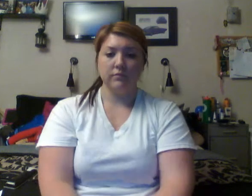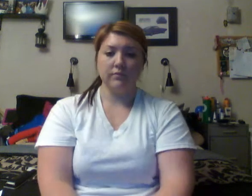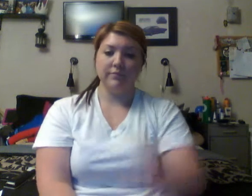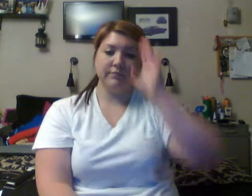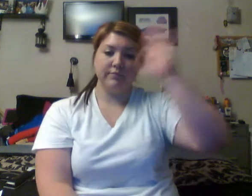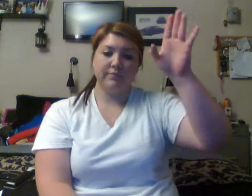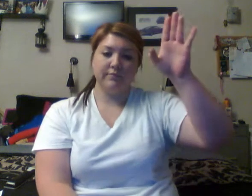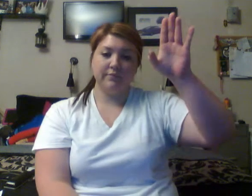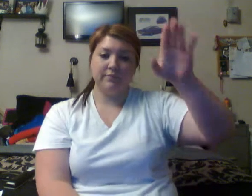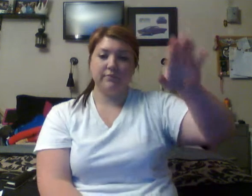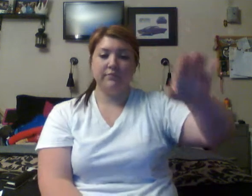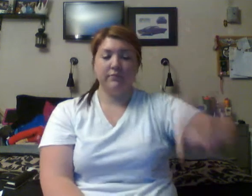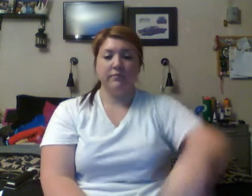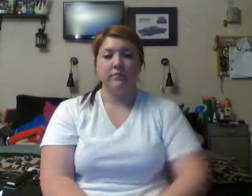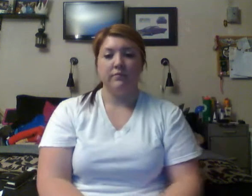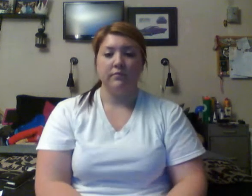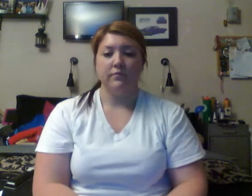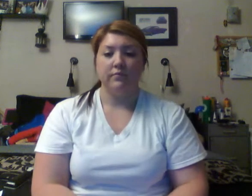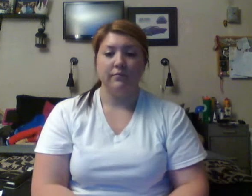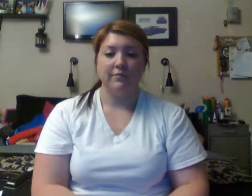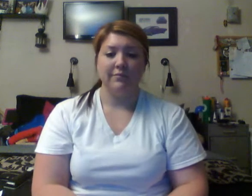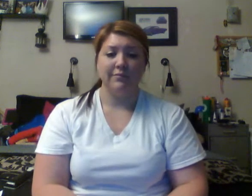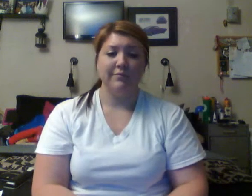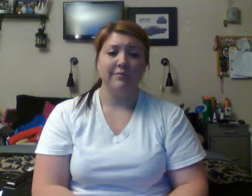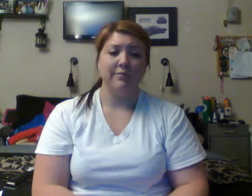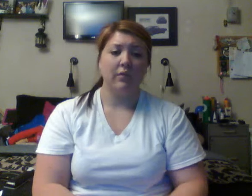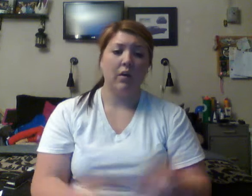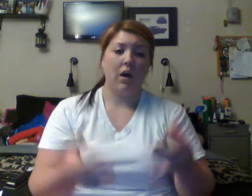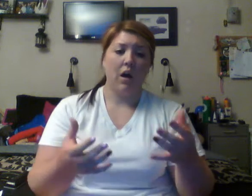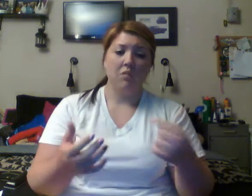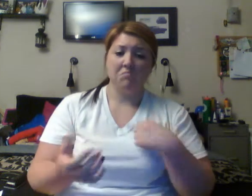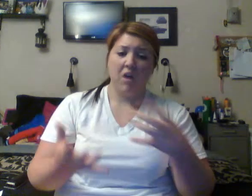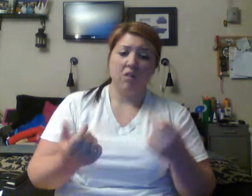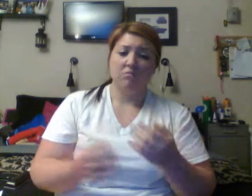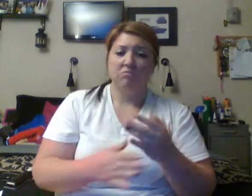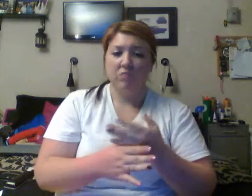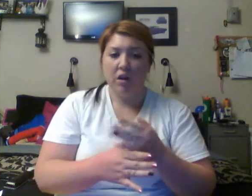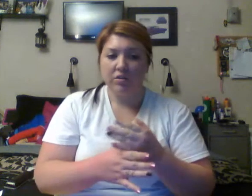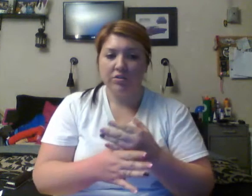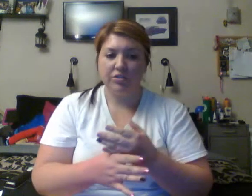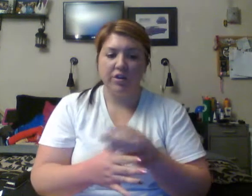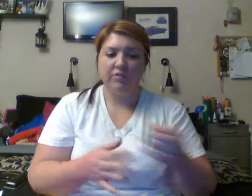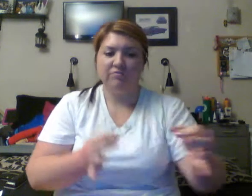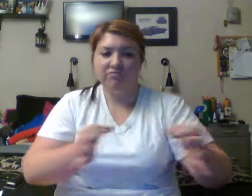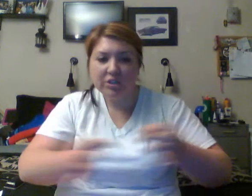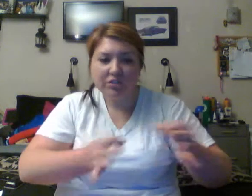Hi, my name is Marquessa Brown. I'm going to share with you some very simple instructions for putting